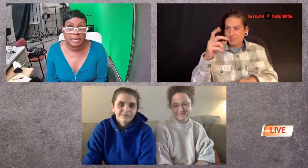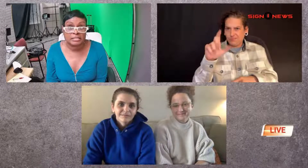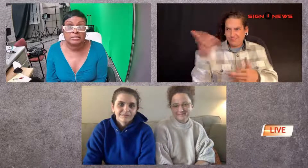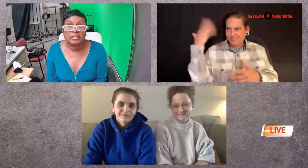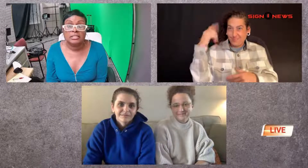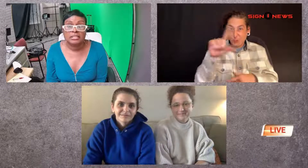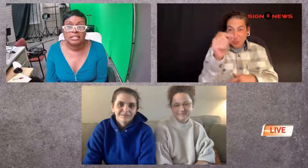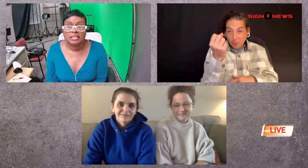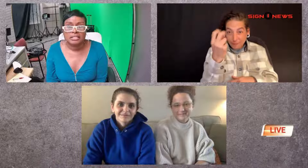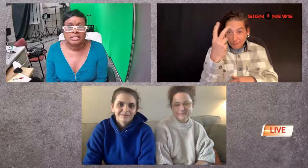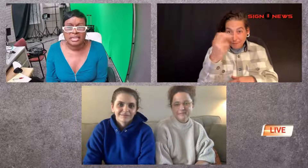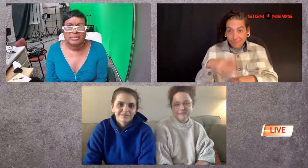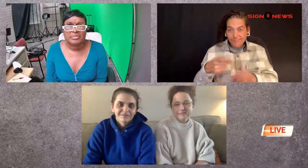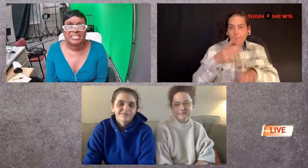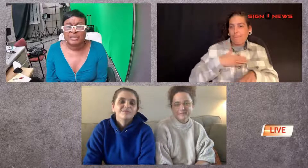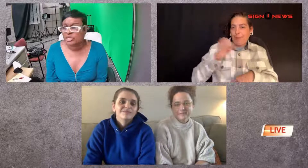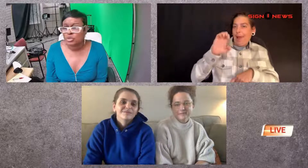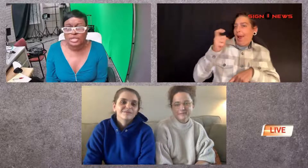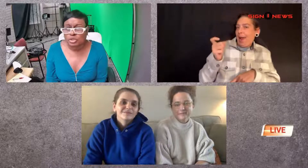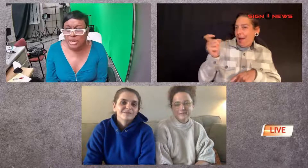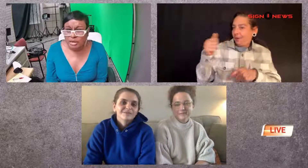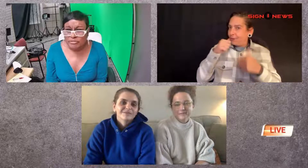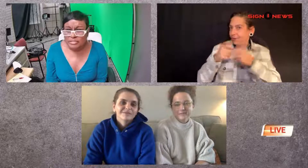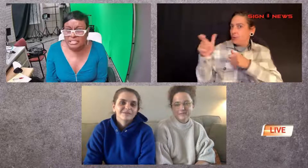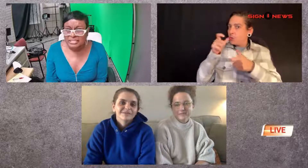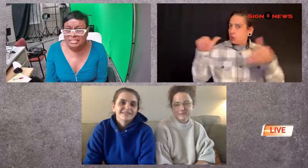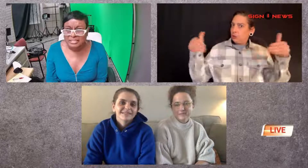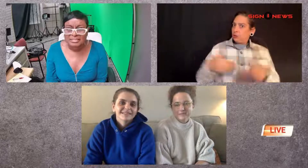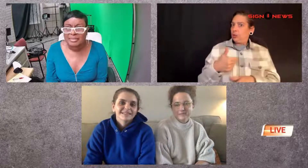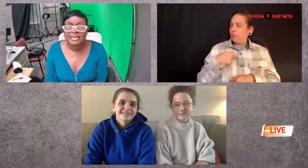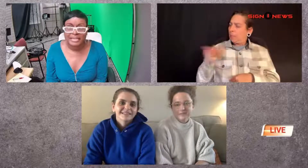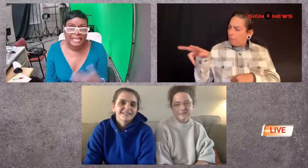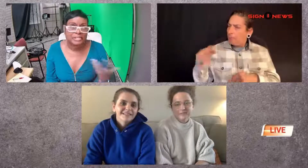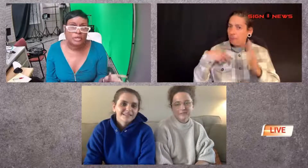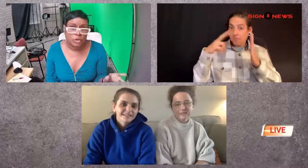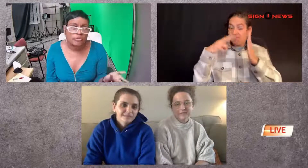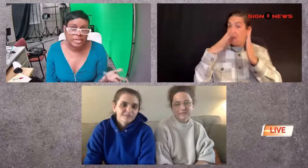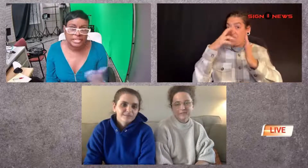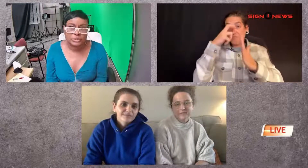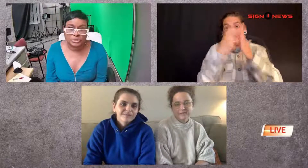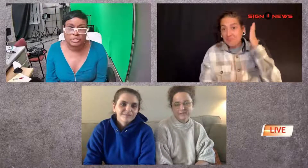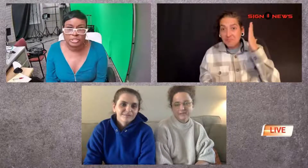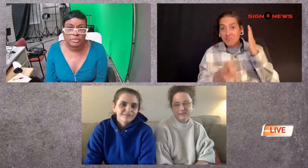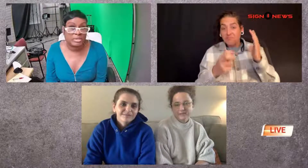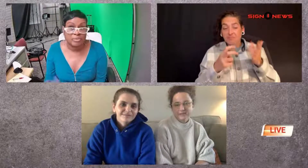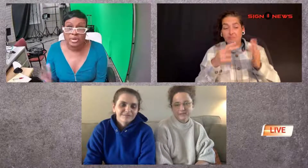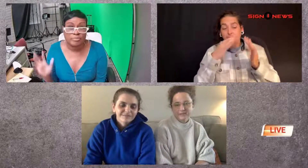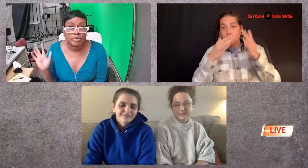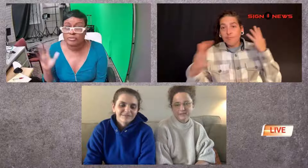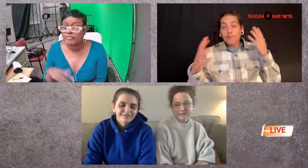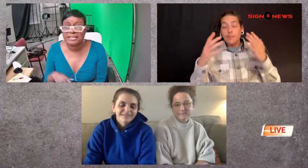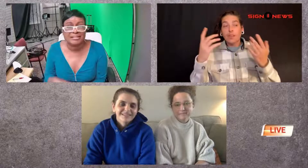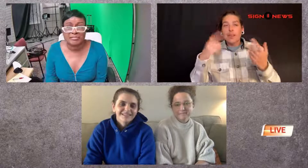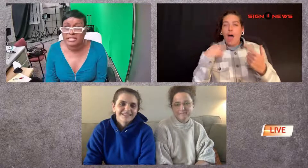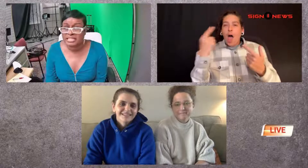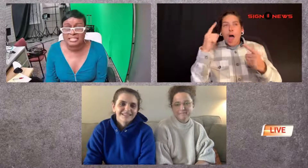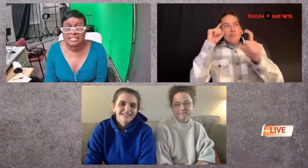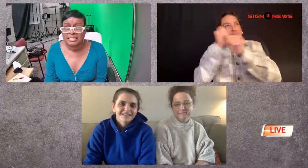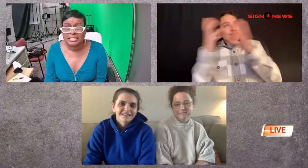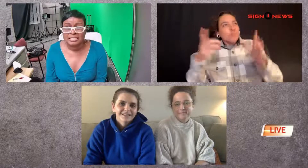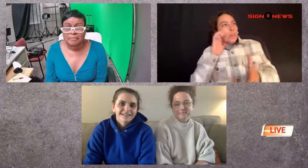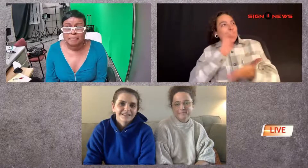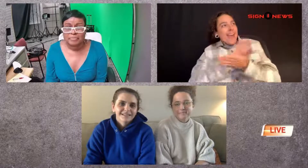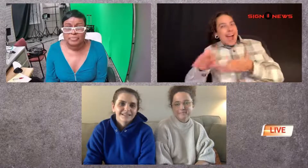Alison Bechdel, it was in 2012. My ex-girlfriend introduced me to it, and I read her book, fell in love with it.